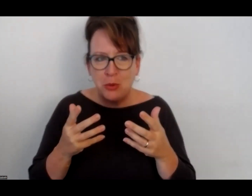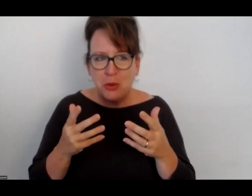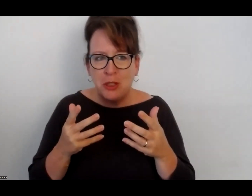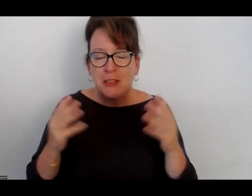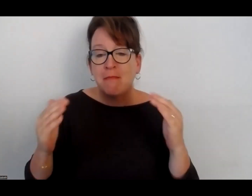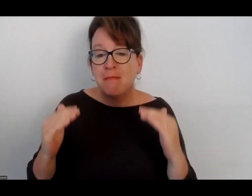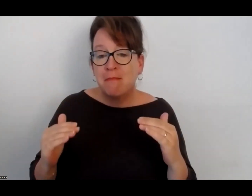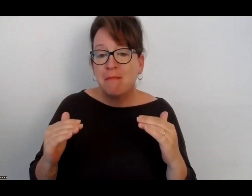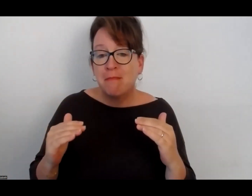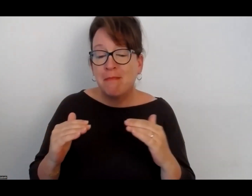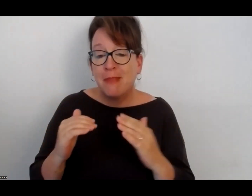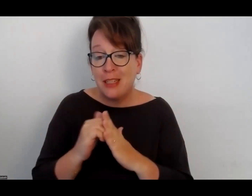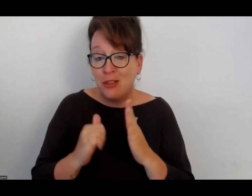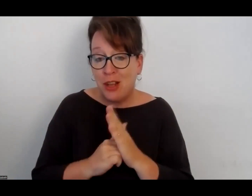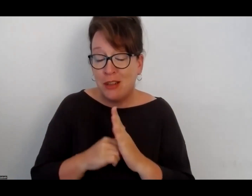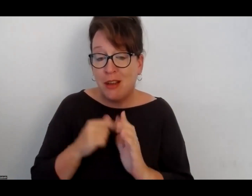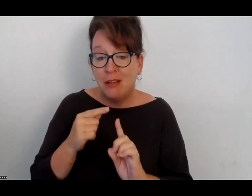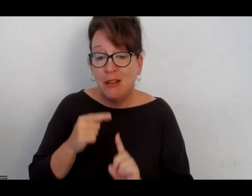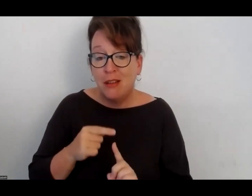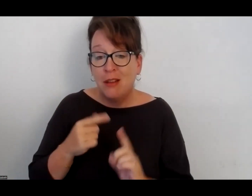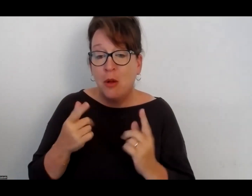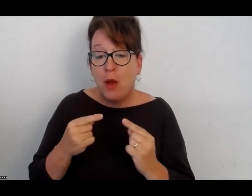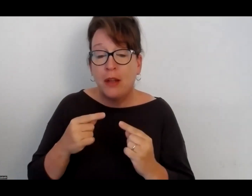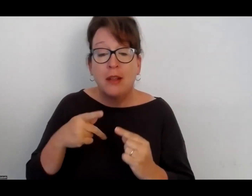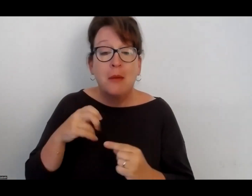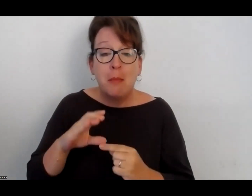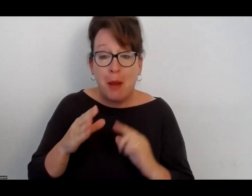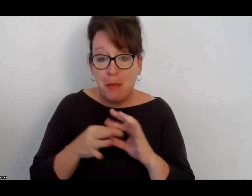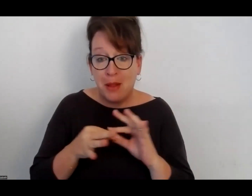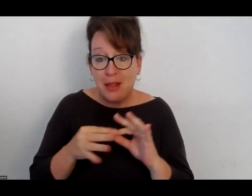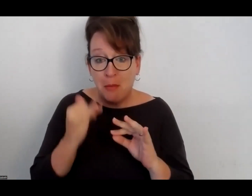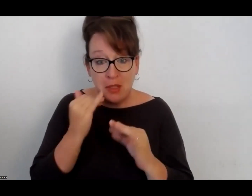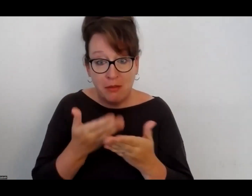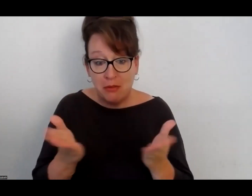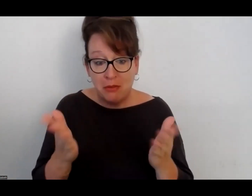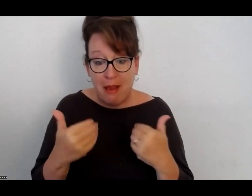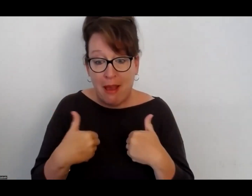the next agenda item, which is allowing for public comments if there are any remaining